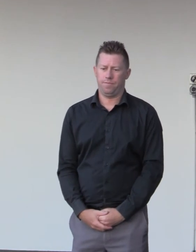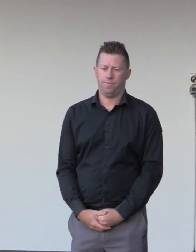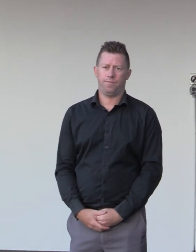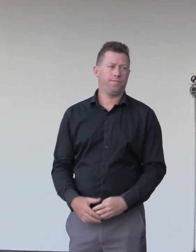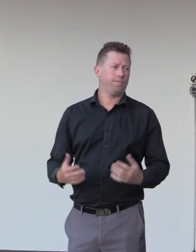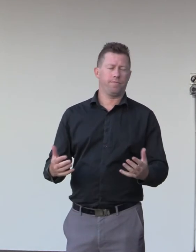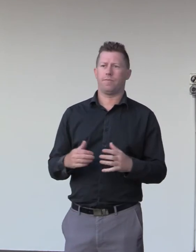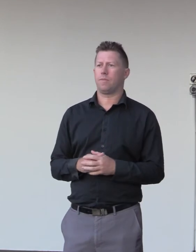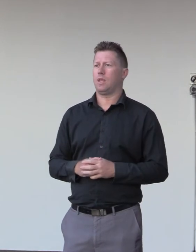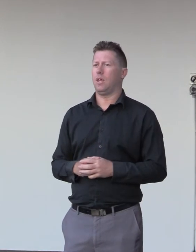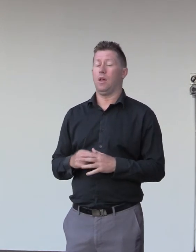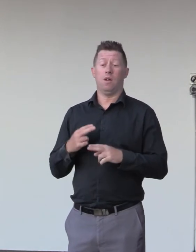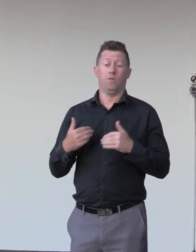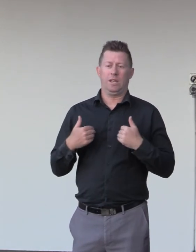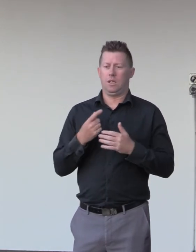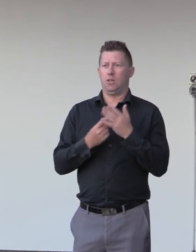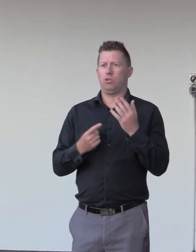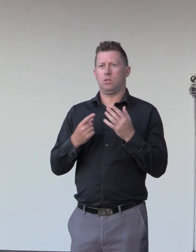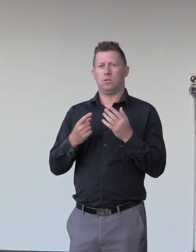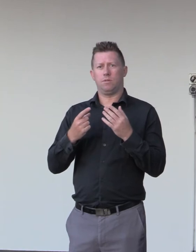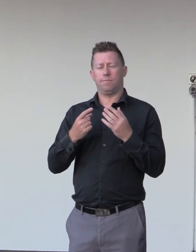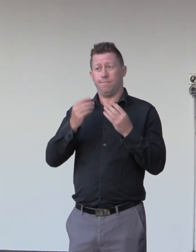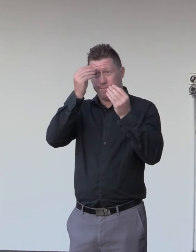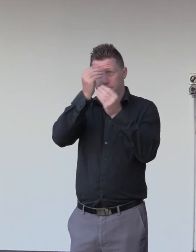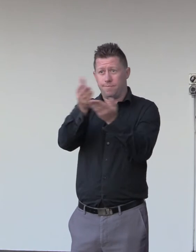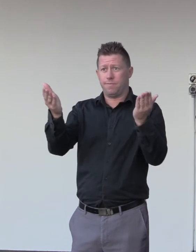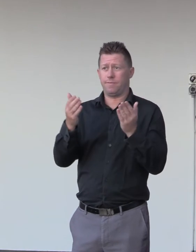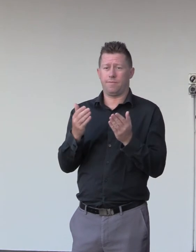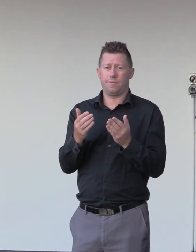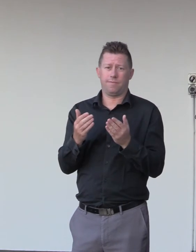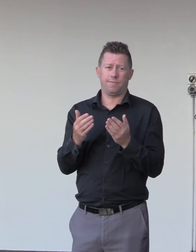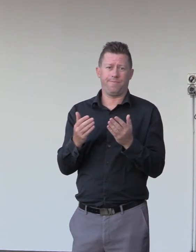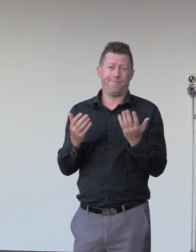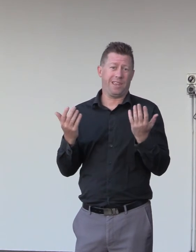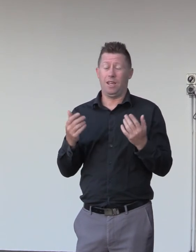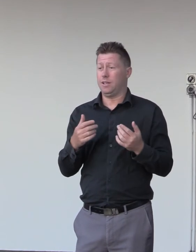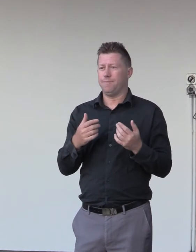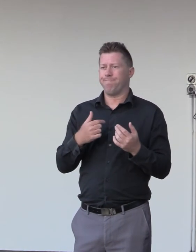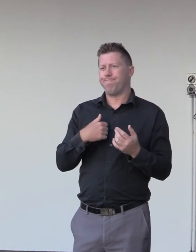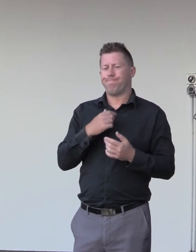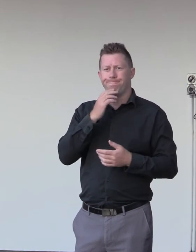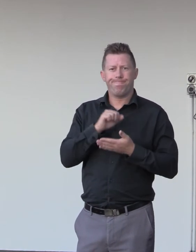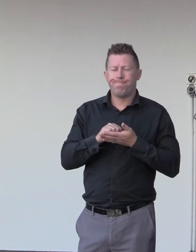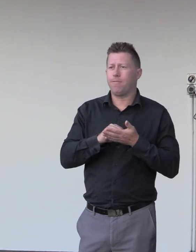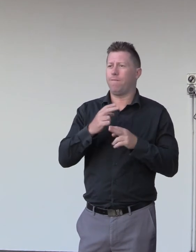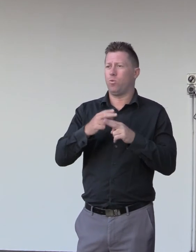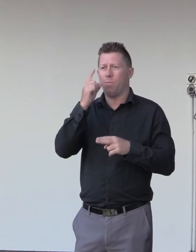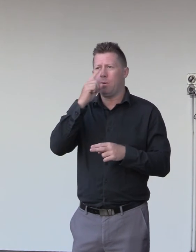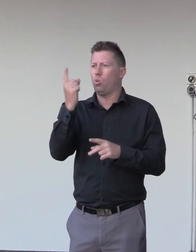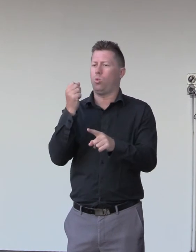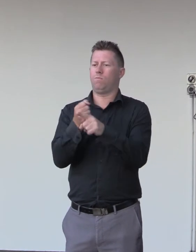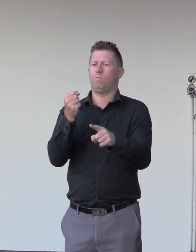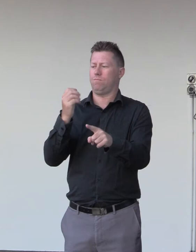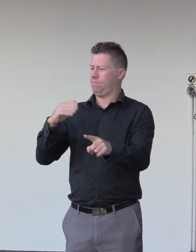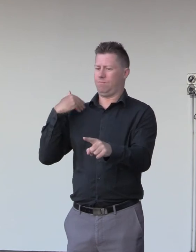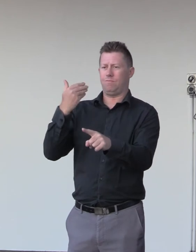First of all, I guess I'd like to say there are people out there who've already been impacted by what has happened with the extreme rainfall over the last